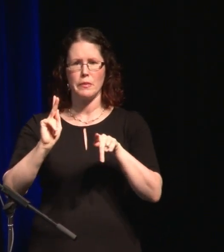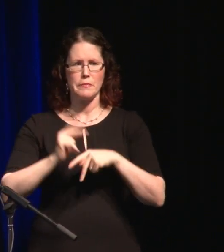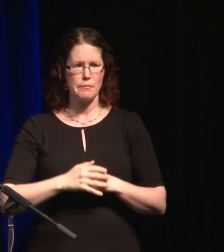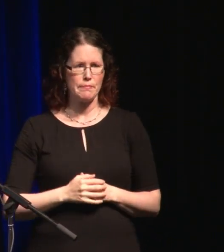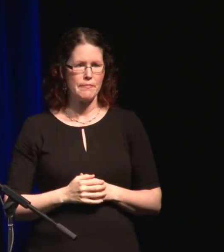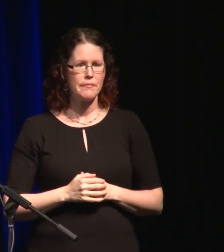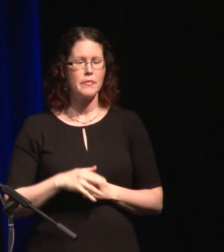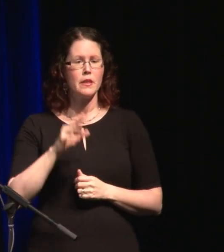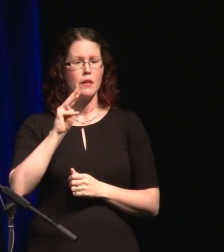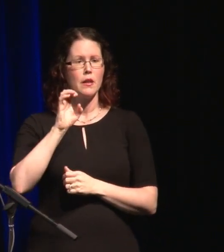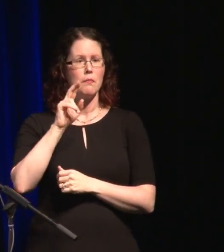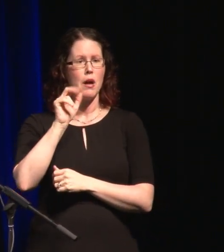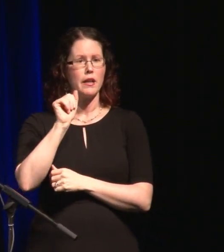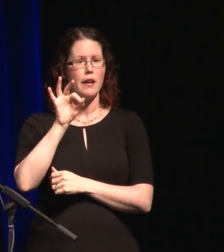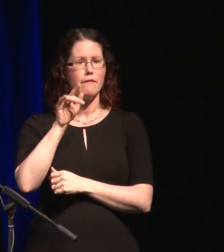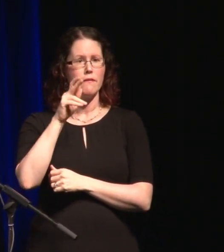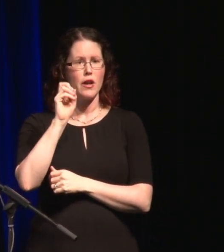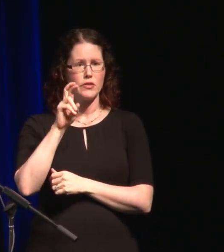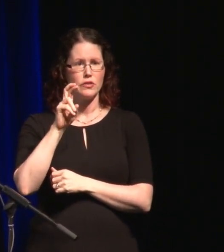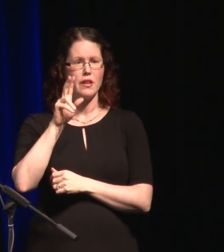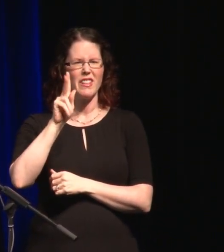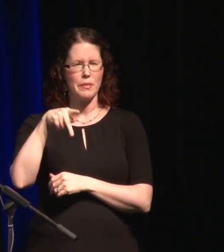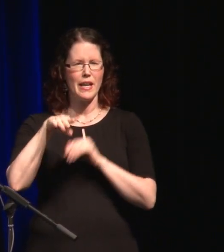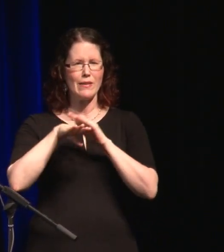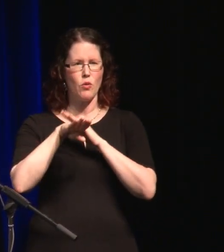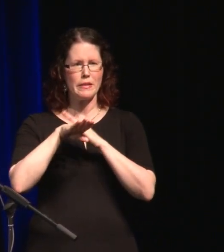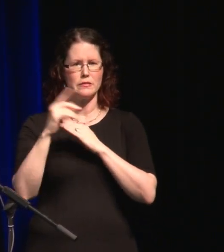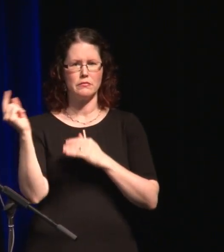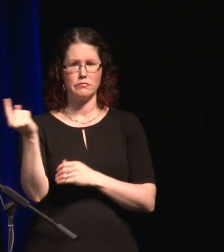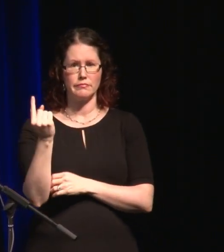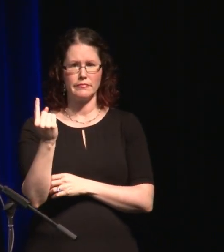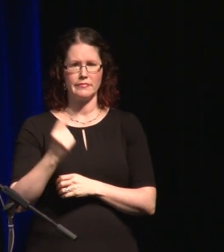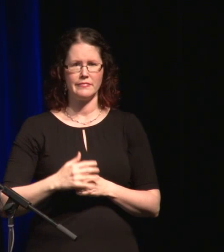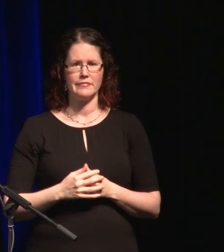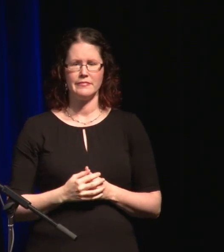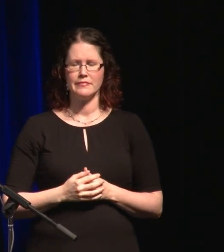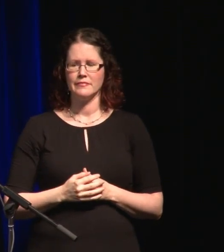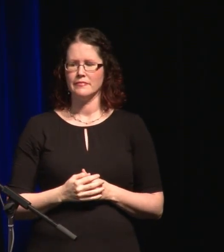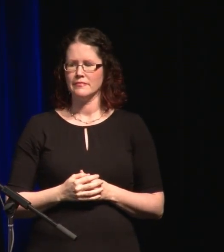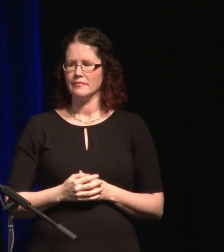I would ask Monica Foster, the Vice President of Enrollment, to please come forward to present this award.